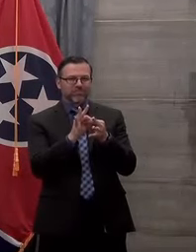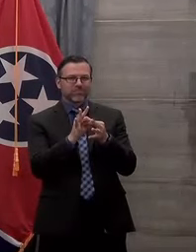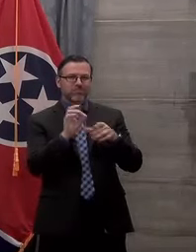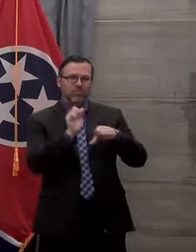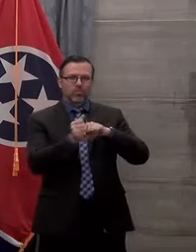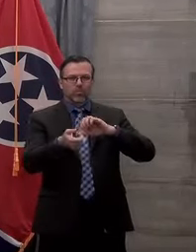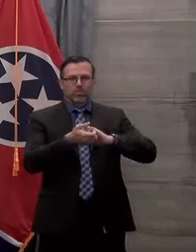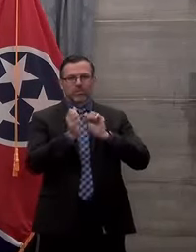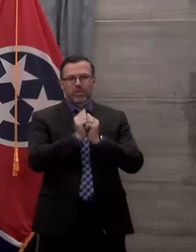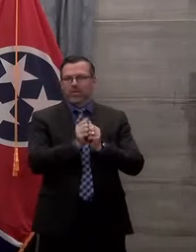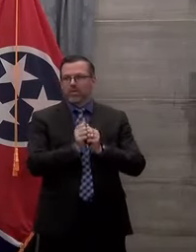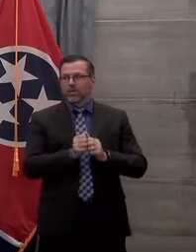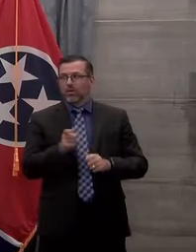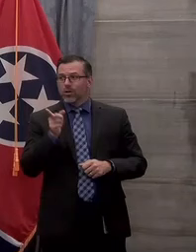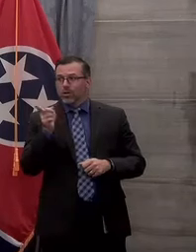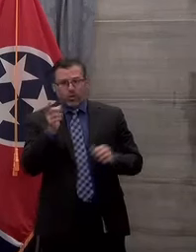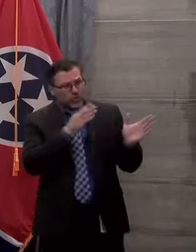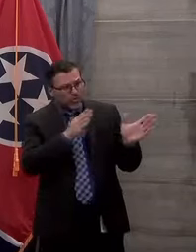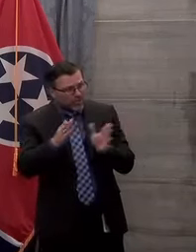have dialogue going forward on something like that.